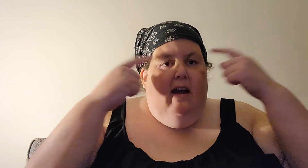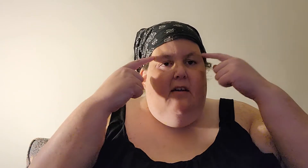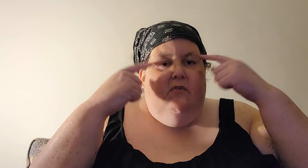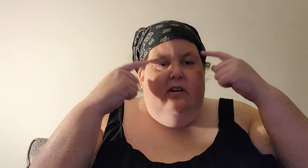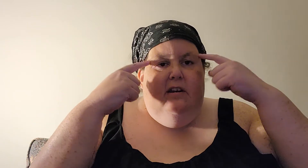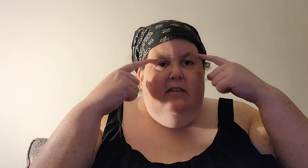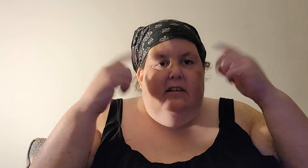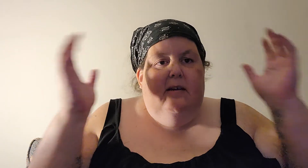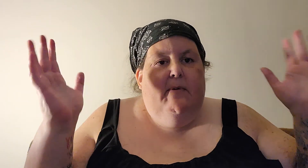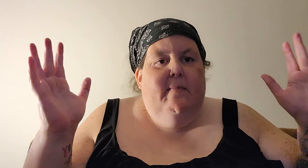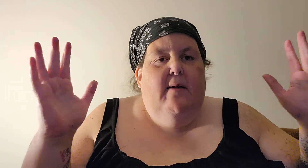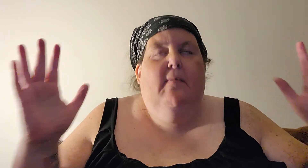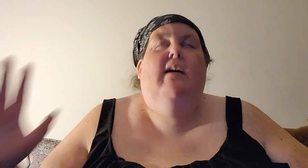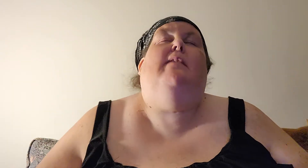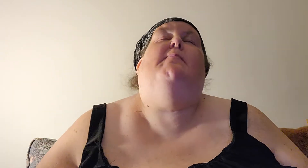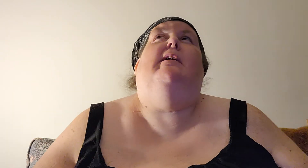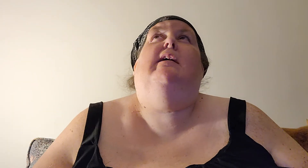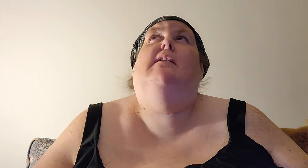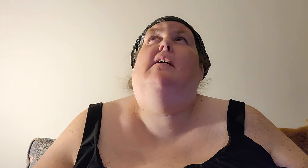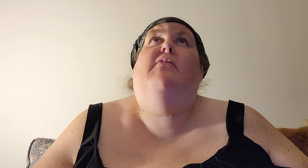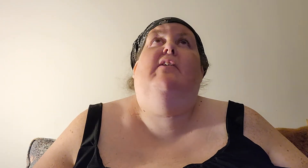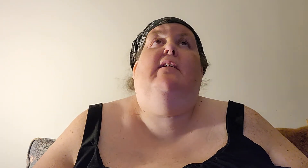have one in the tip of my mind, but I cannot think of it.